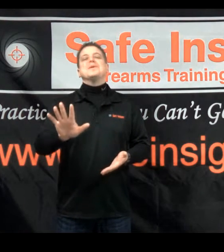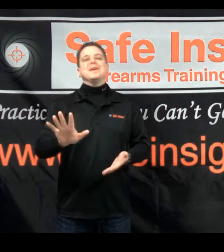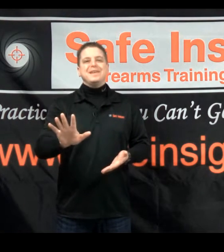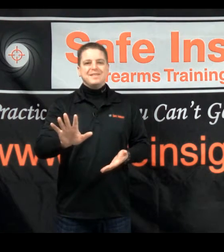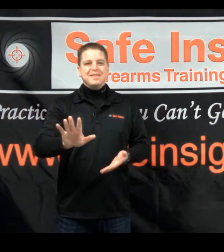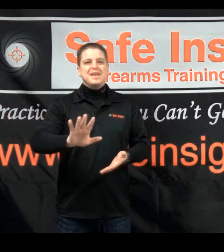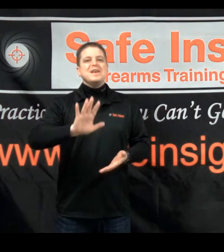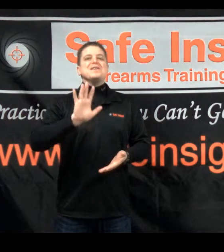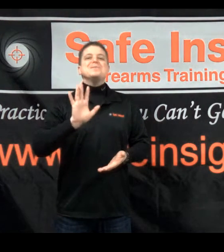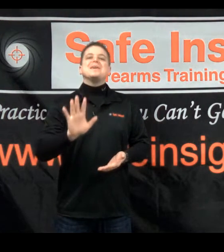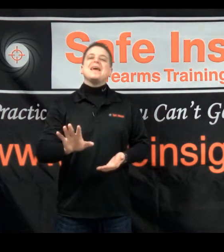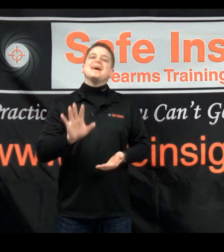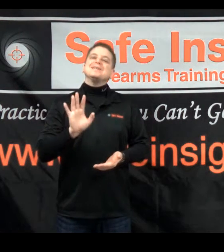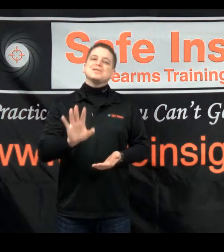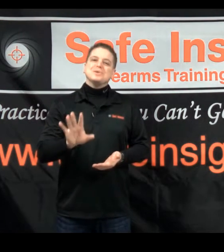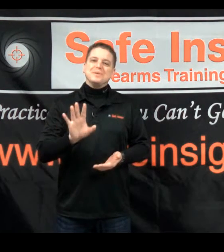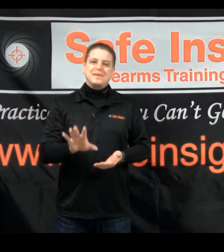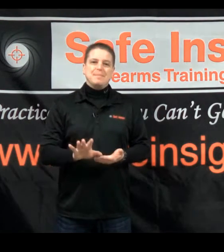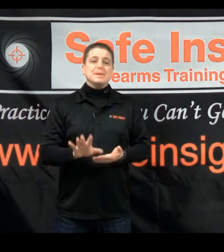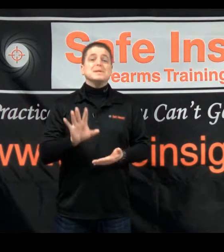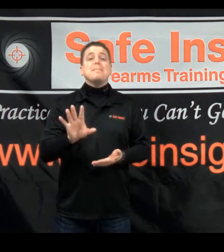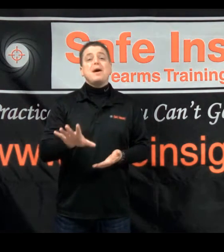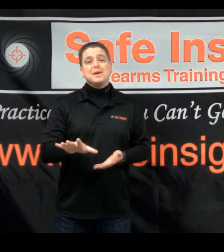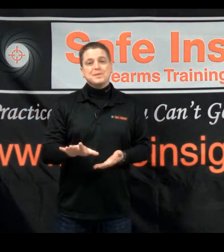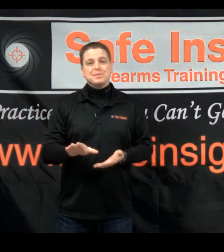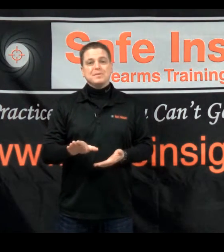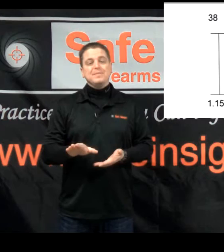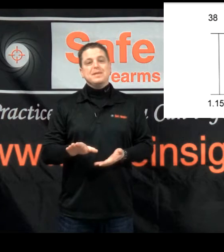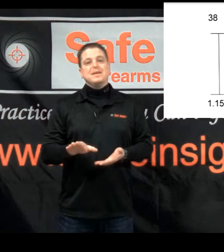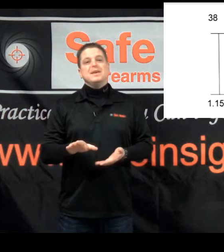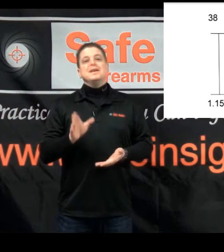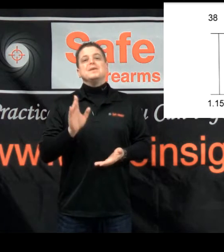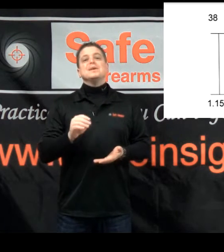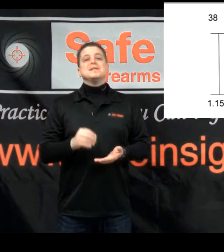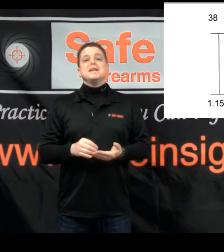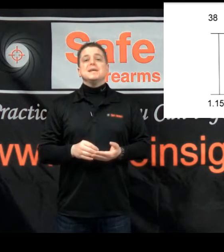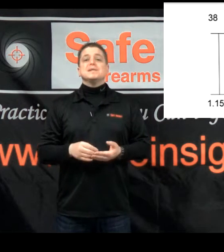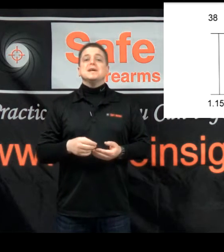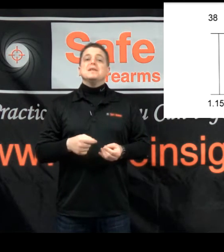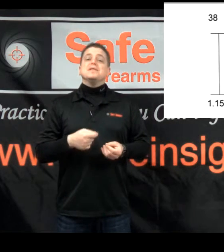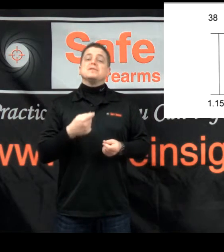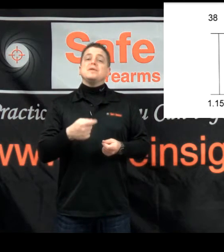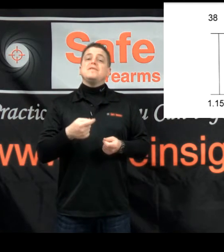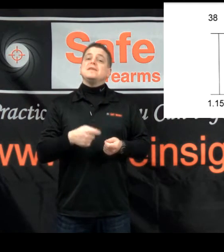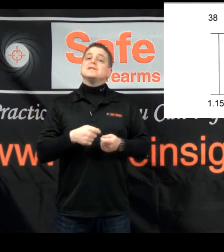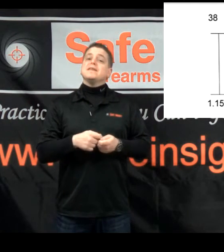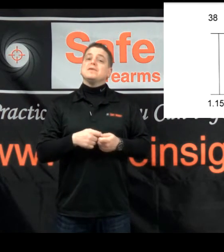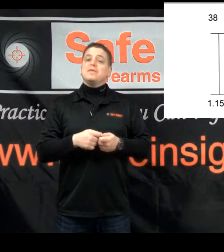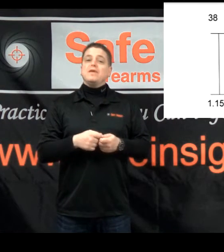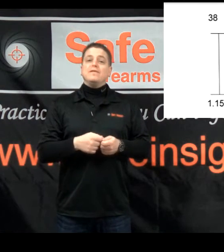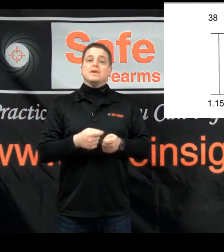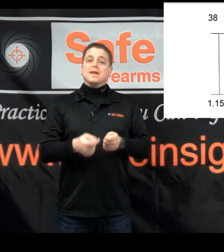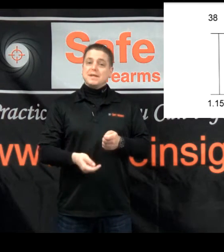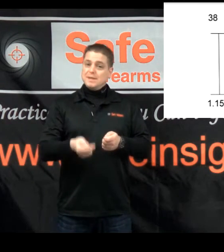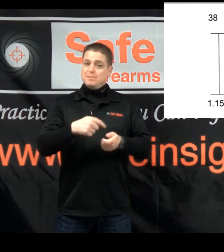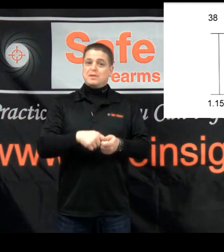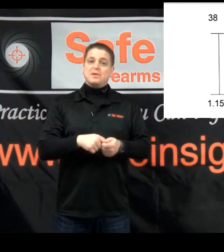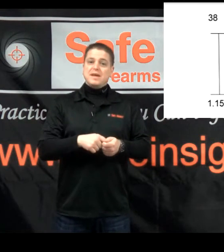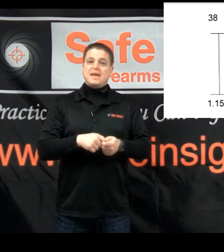worry, you can't screw it up, it's impossible. The reason is The .357 revolver can accept a .38